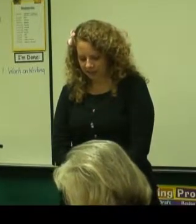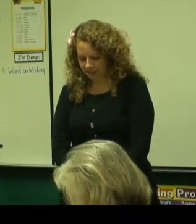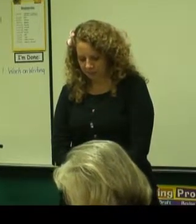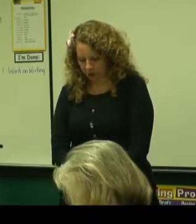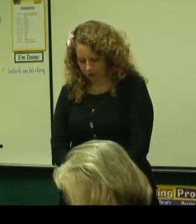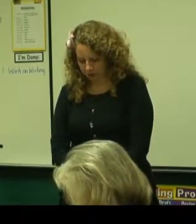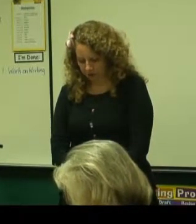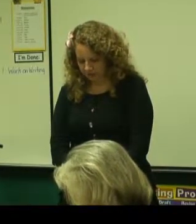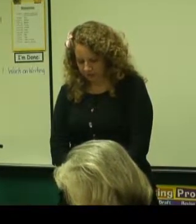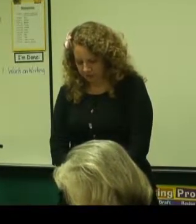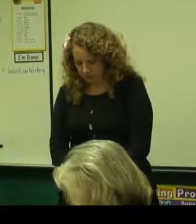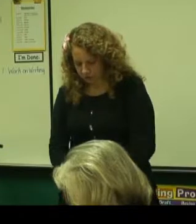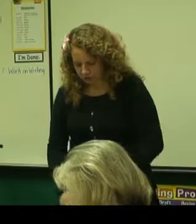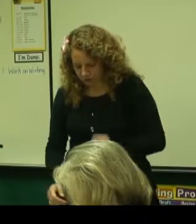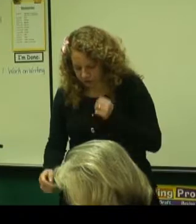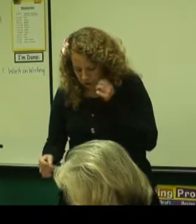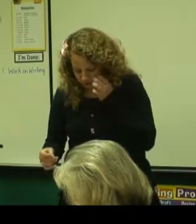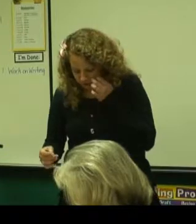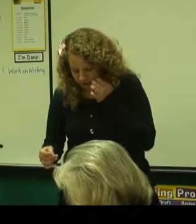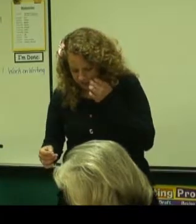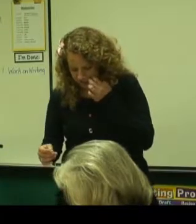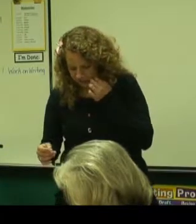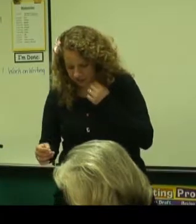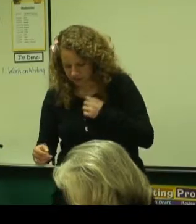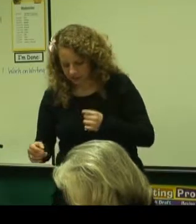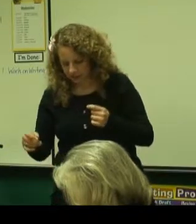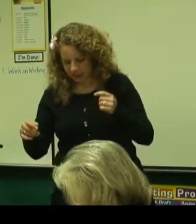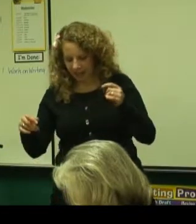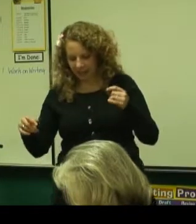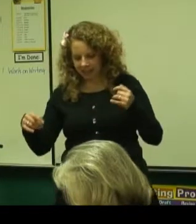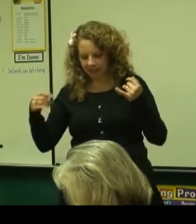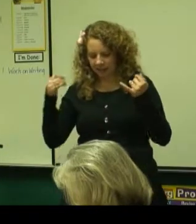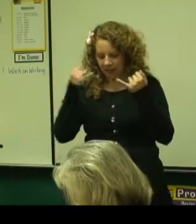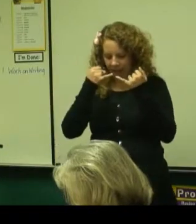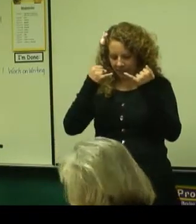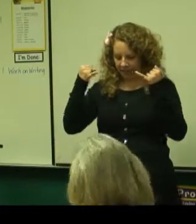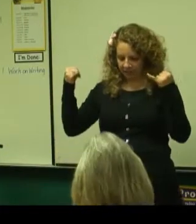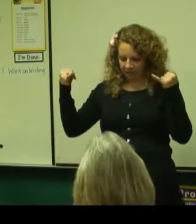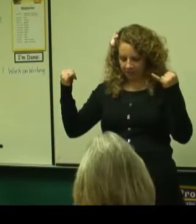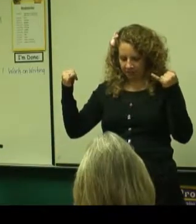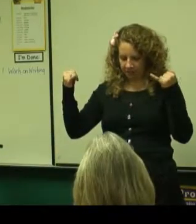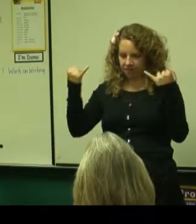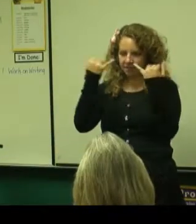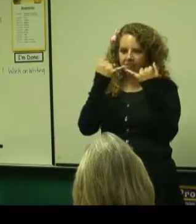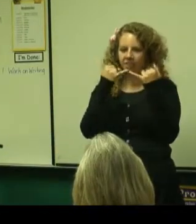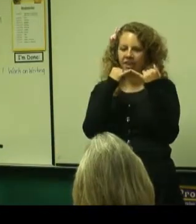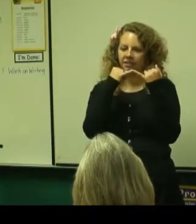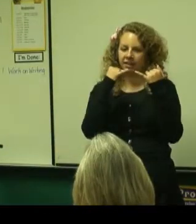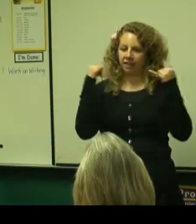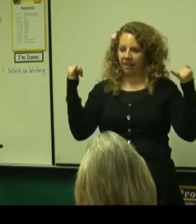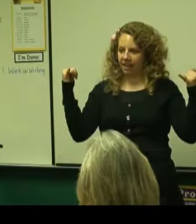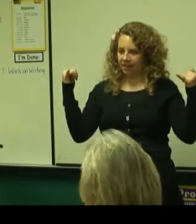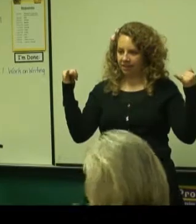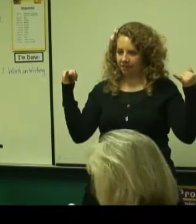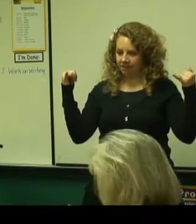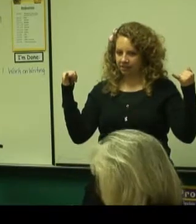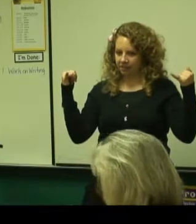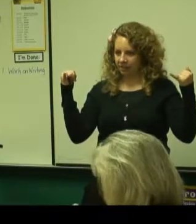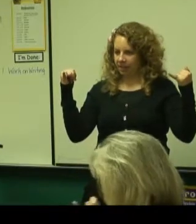negative marker. So if you look over the sentence, then it has a line, this center line, and